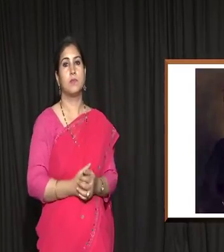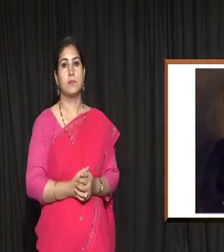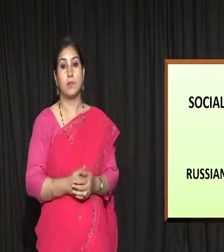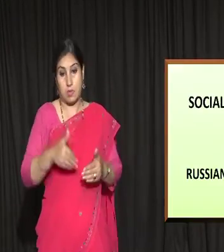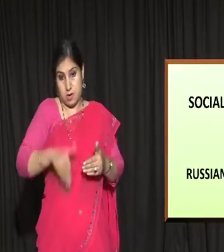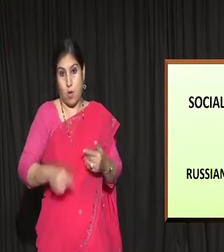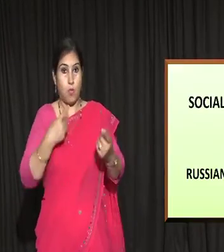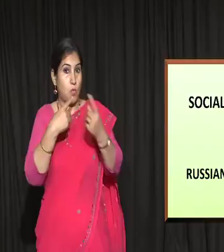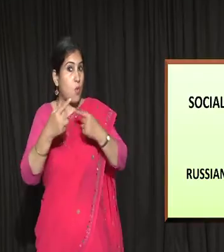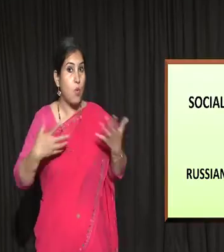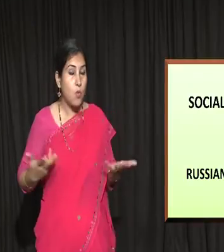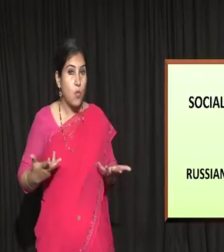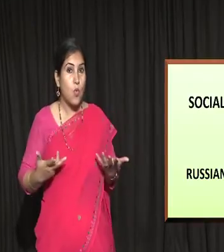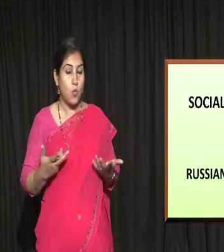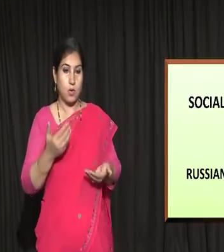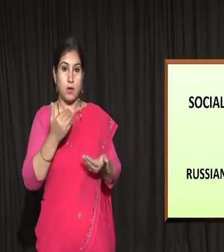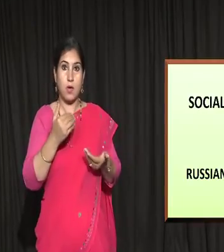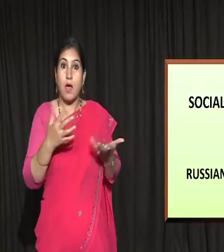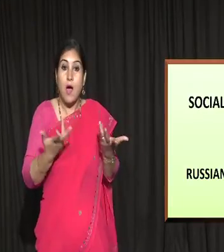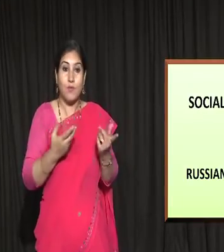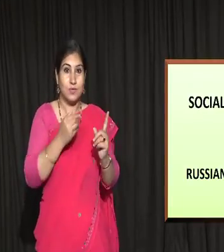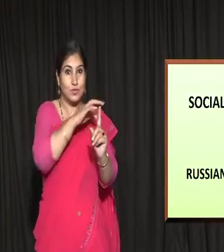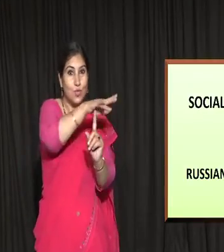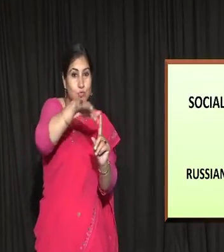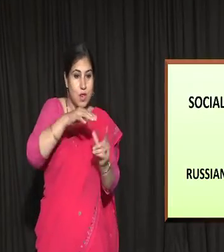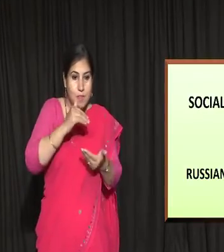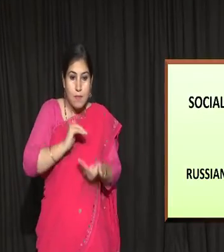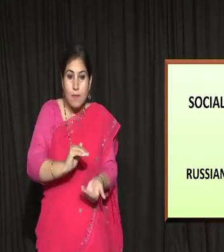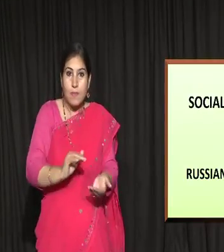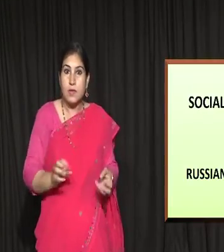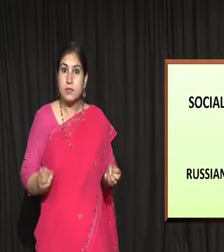We will now discuss about the birth of socialist movement